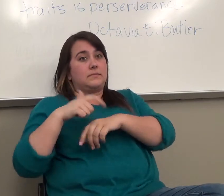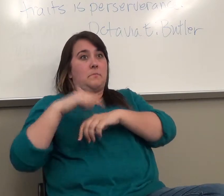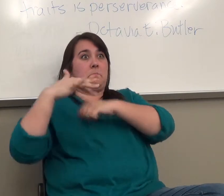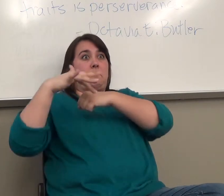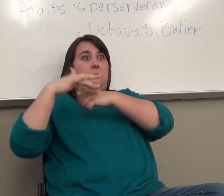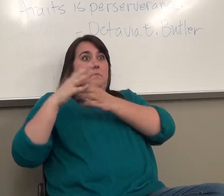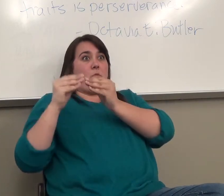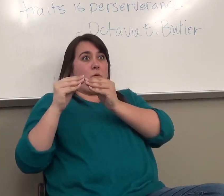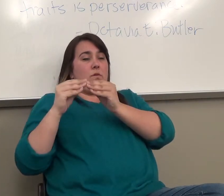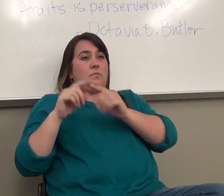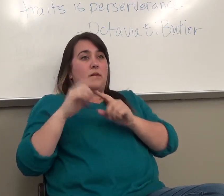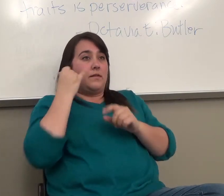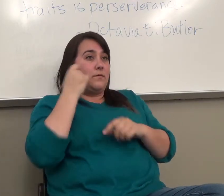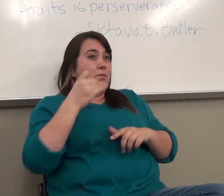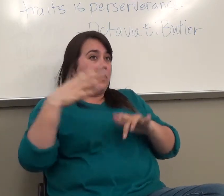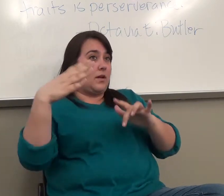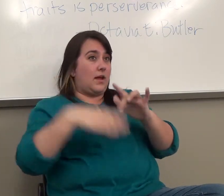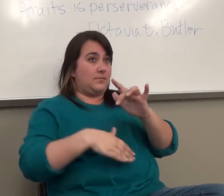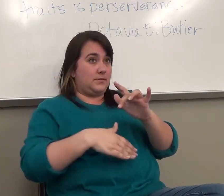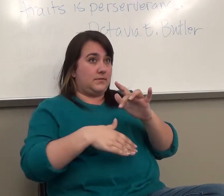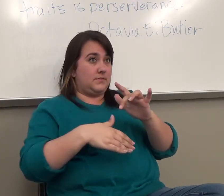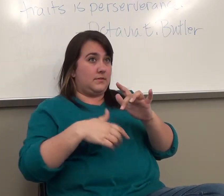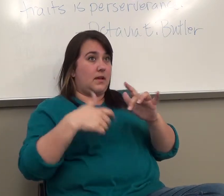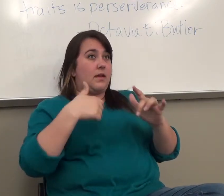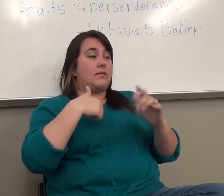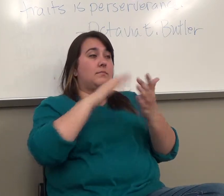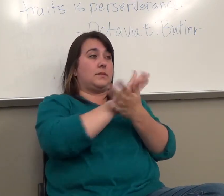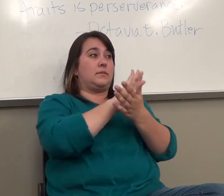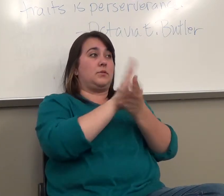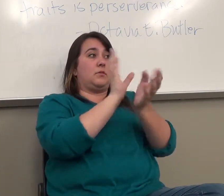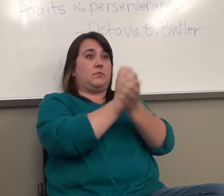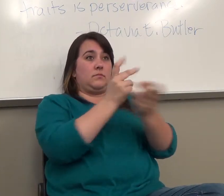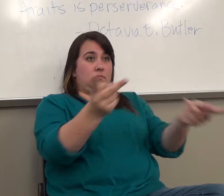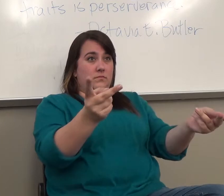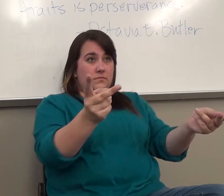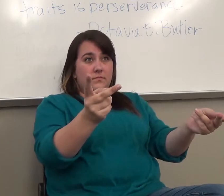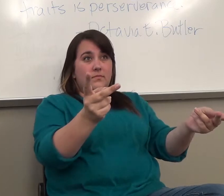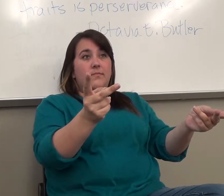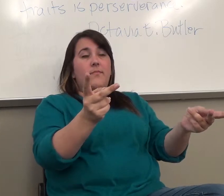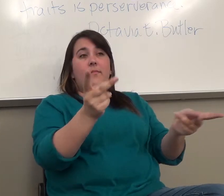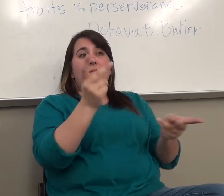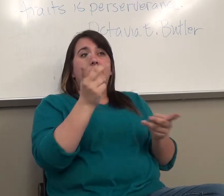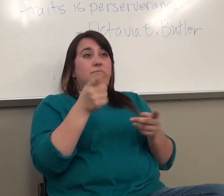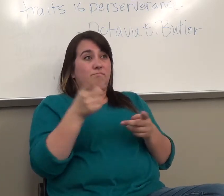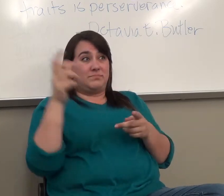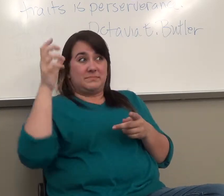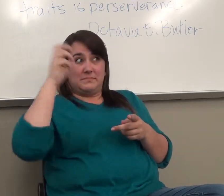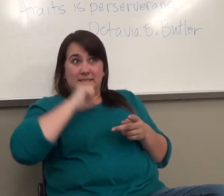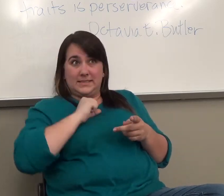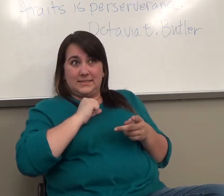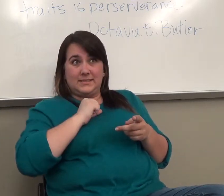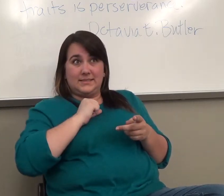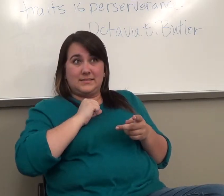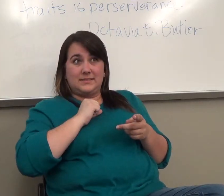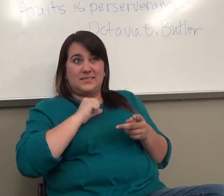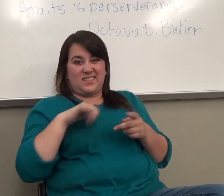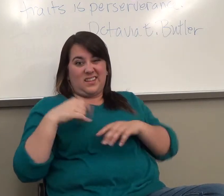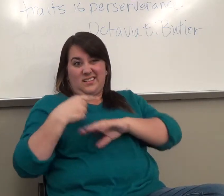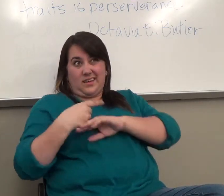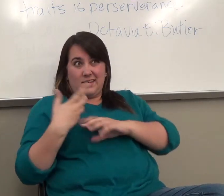are absent and I hand papers back, if you're not here when I hand papers back, I'm